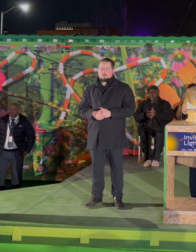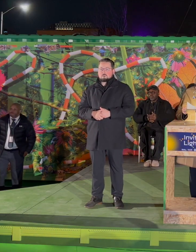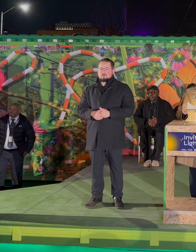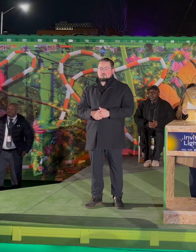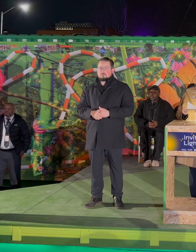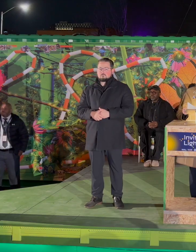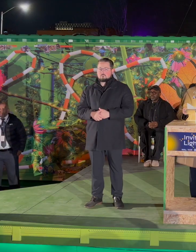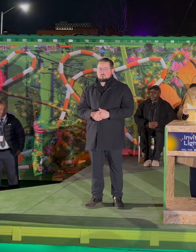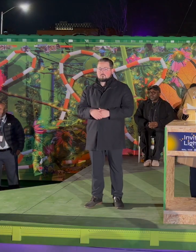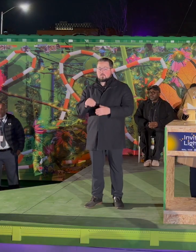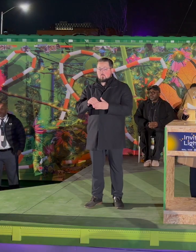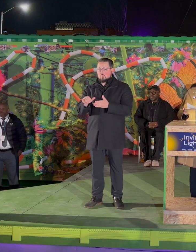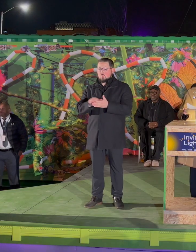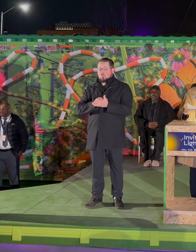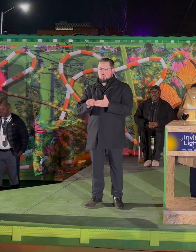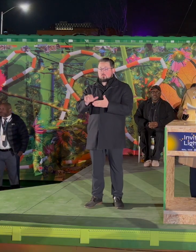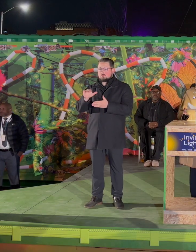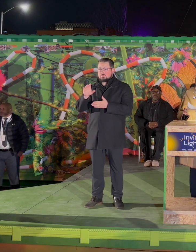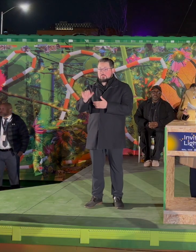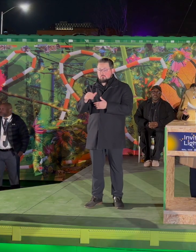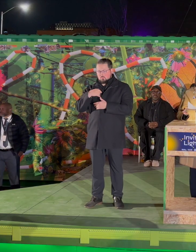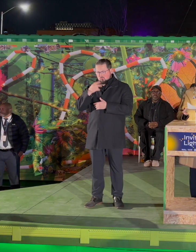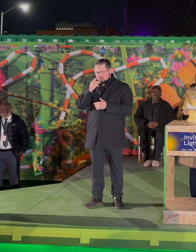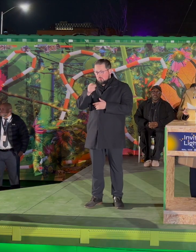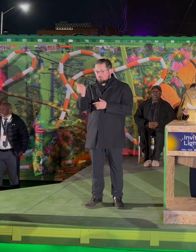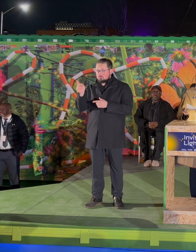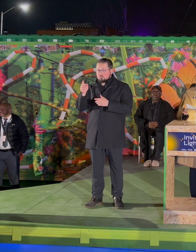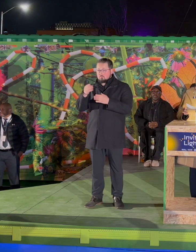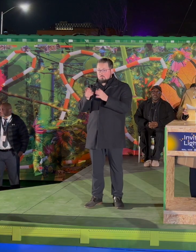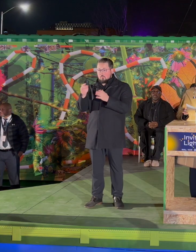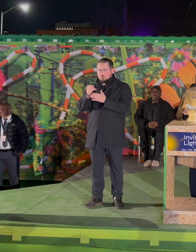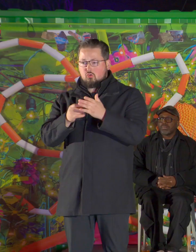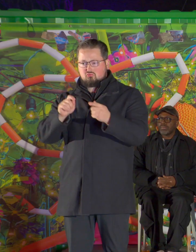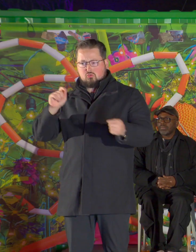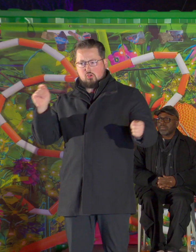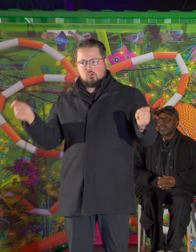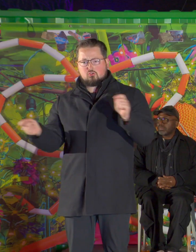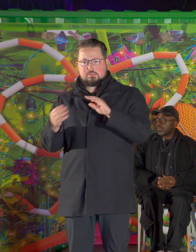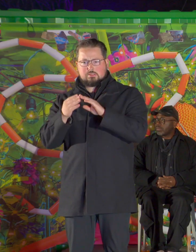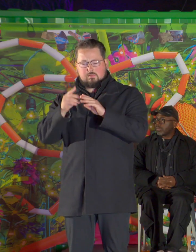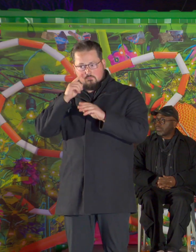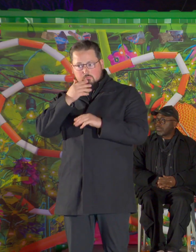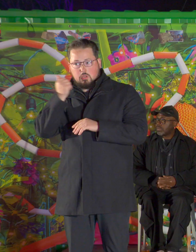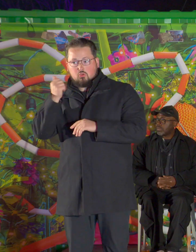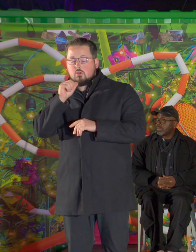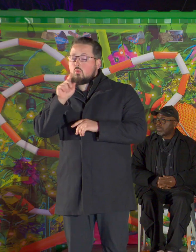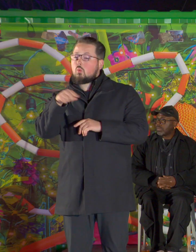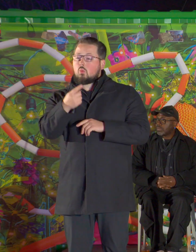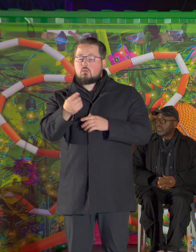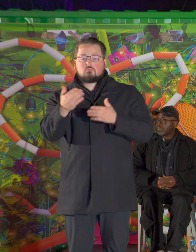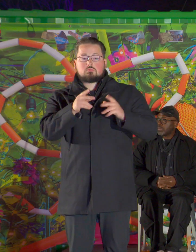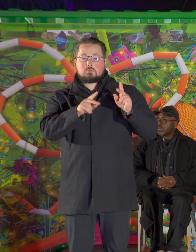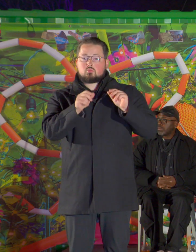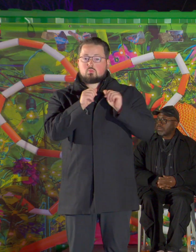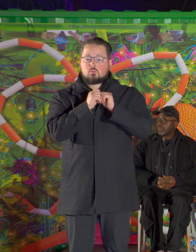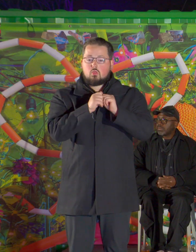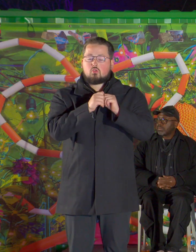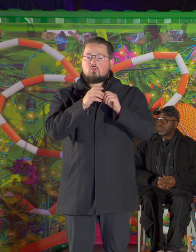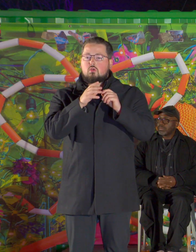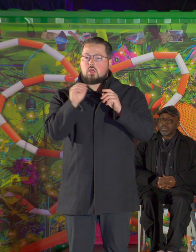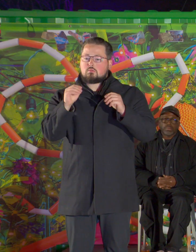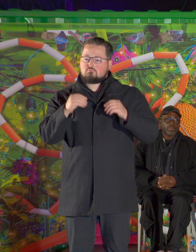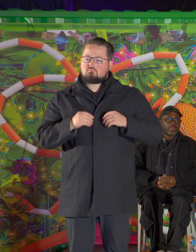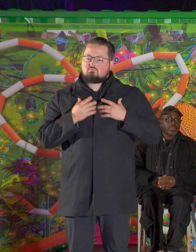In New York, we saw how public art can help change the city for the better. Not only can it bring people together and spur